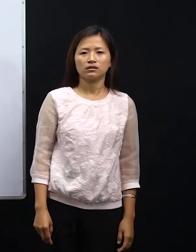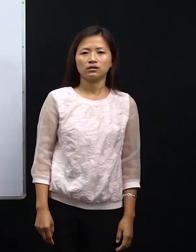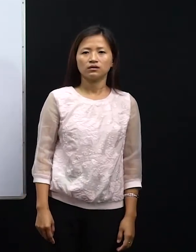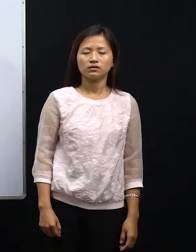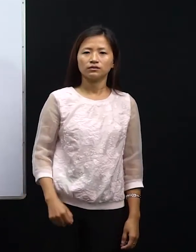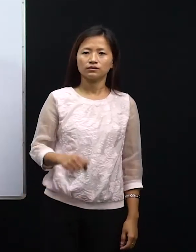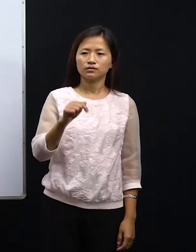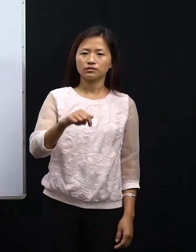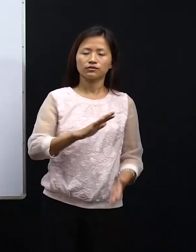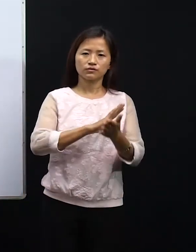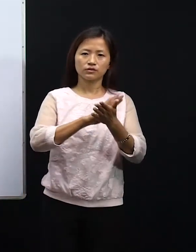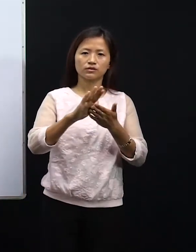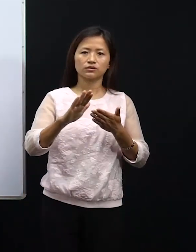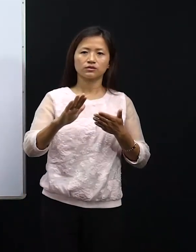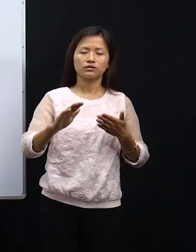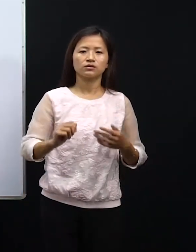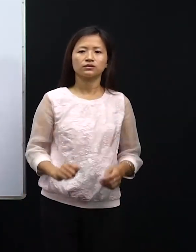So with this we finished the